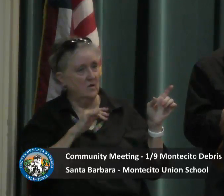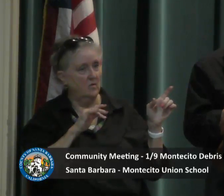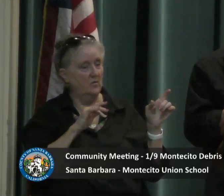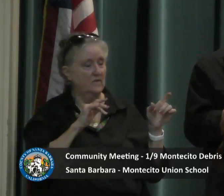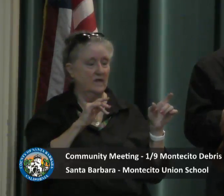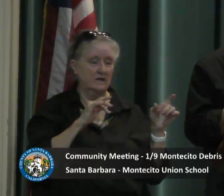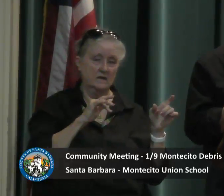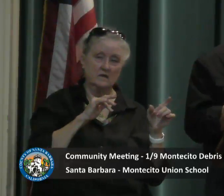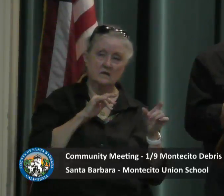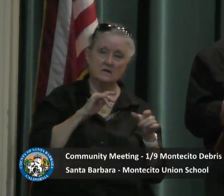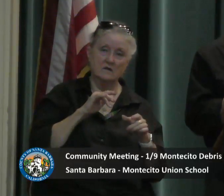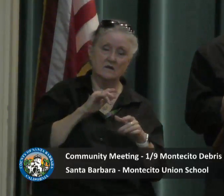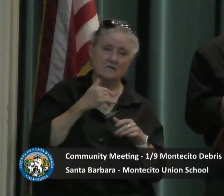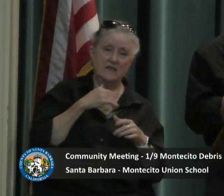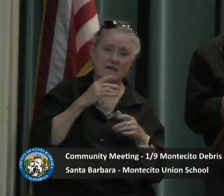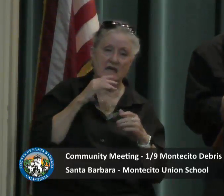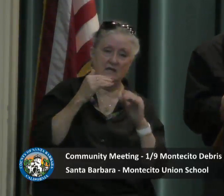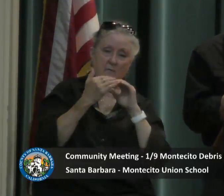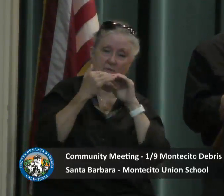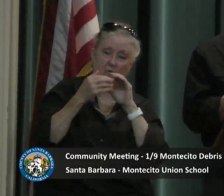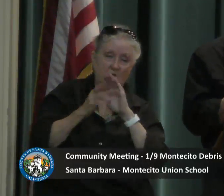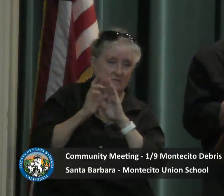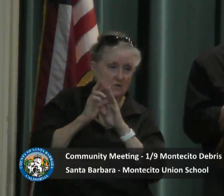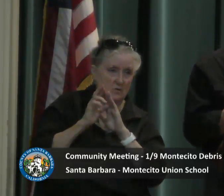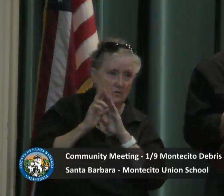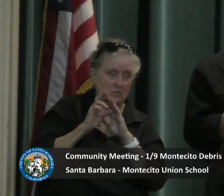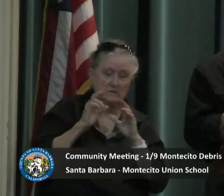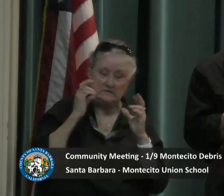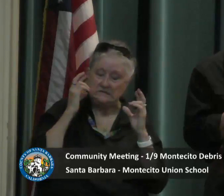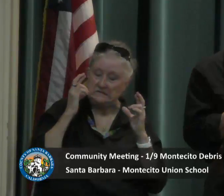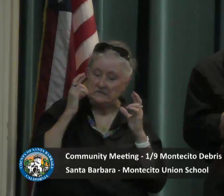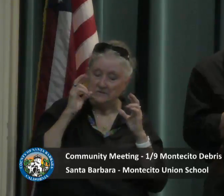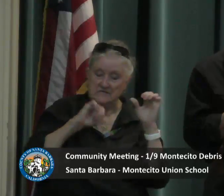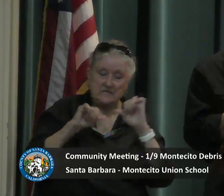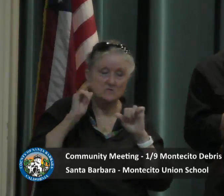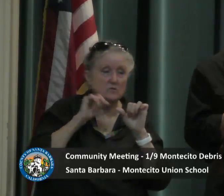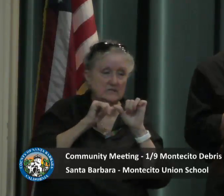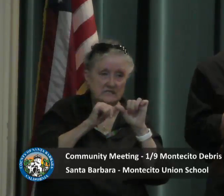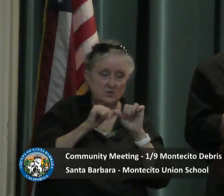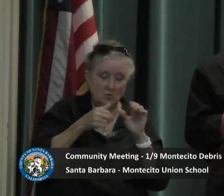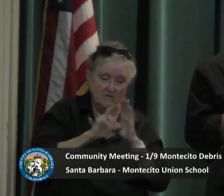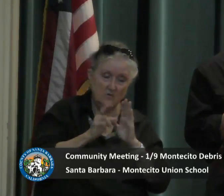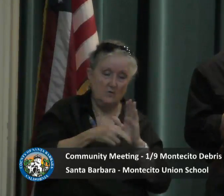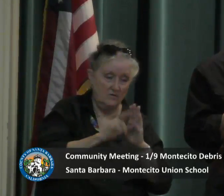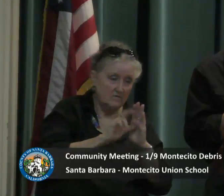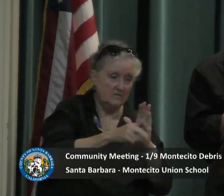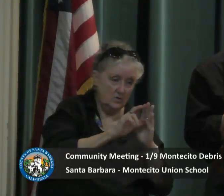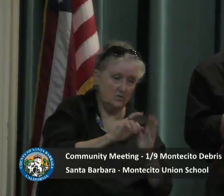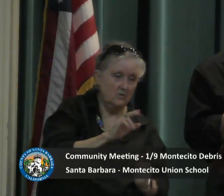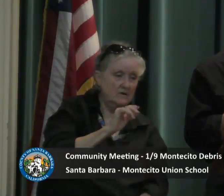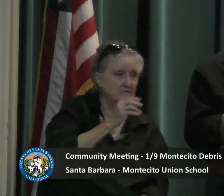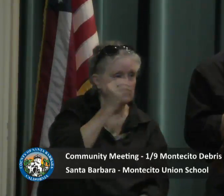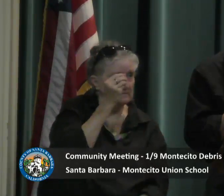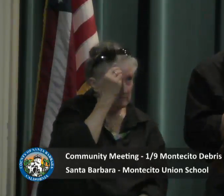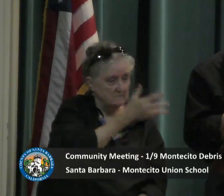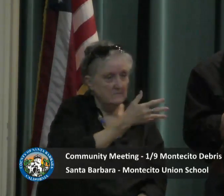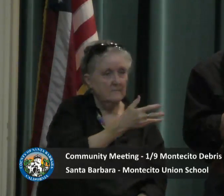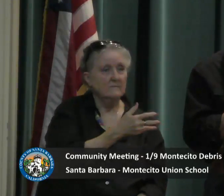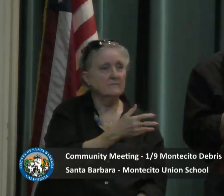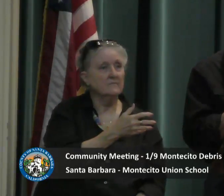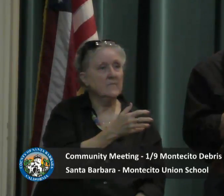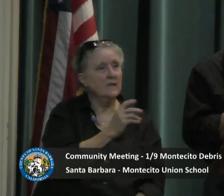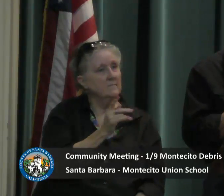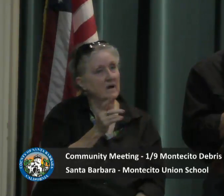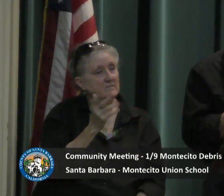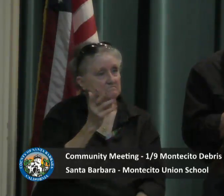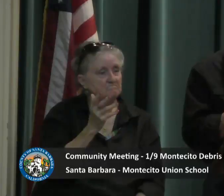they had it peer reviewed. We hope that scientists will continue to review the reports and continue to give input. But